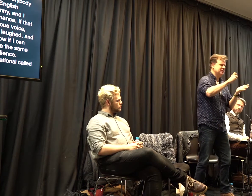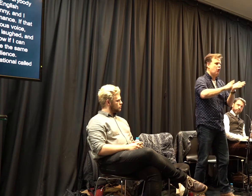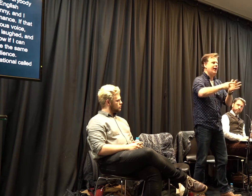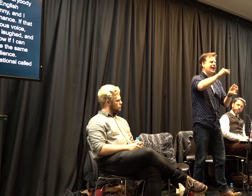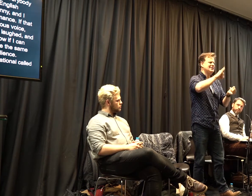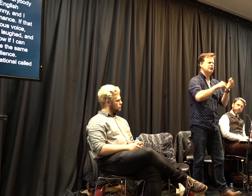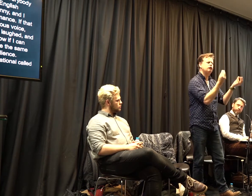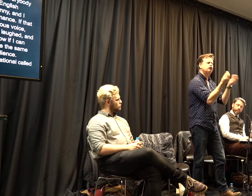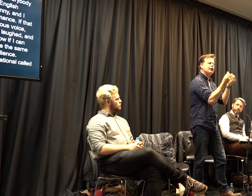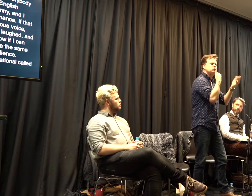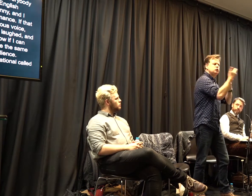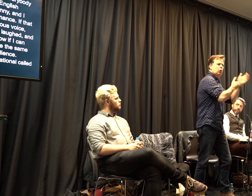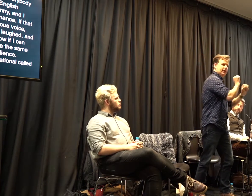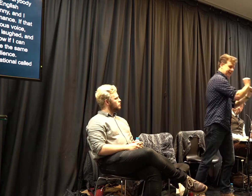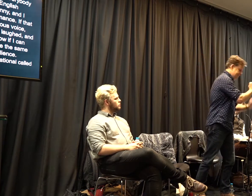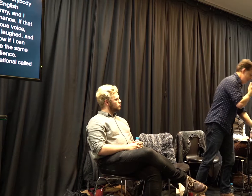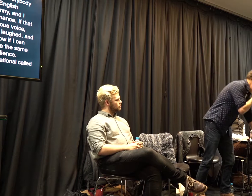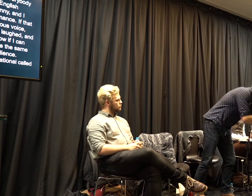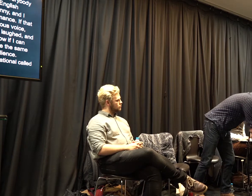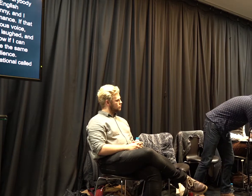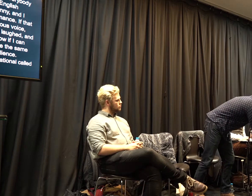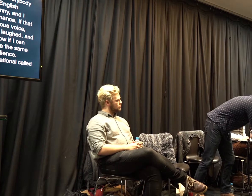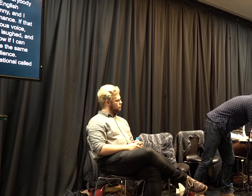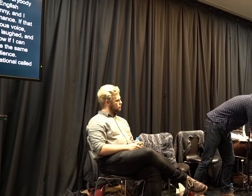written by Sophocles,